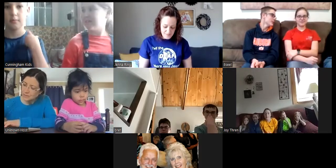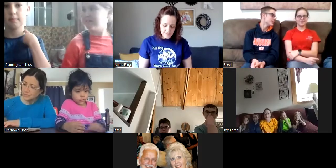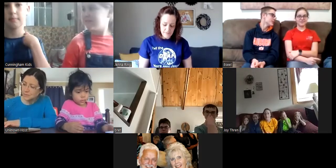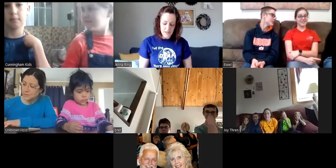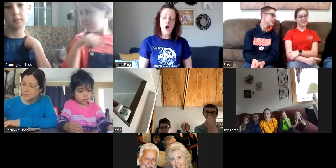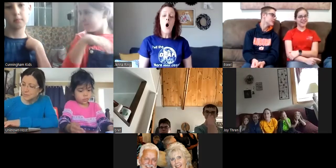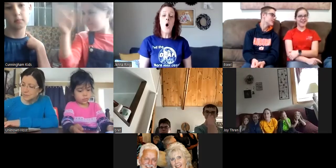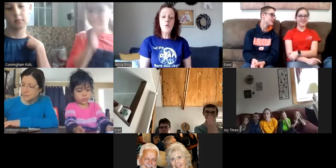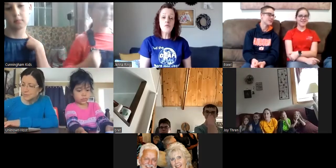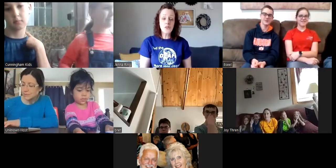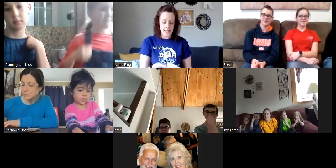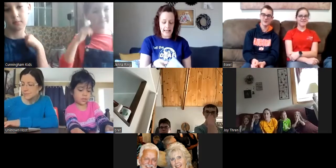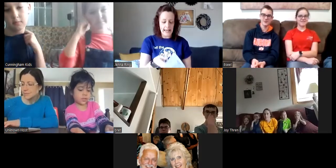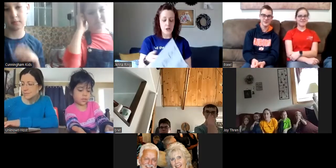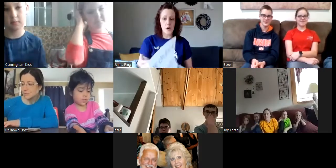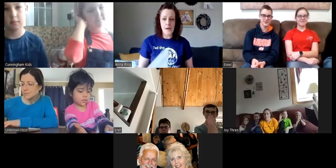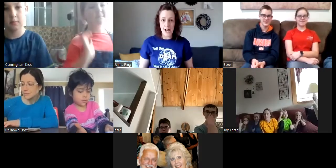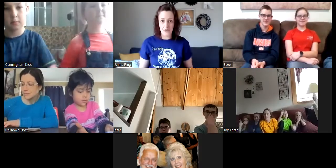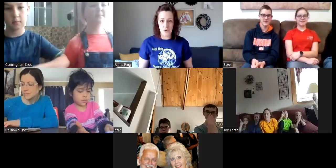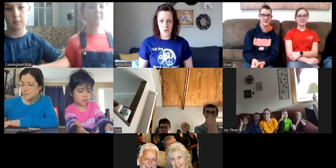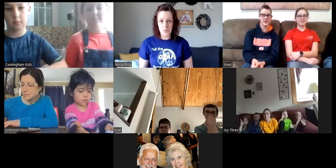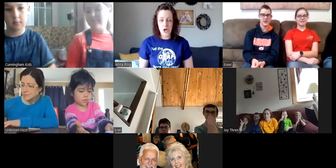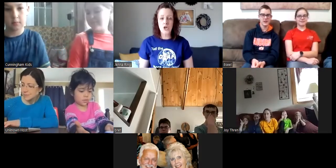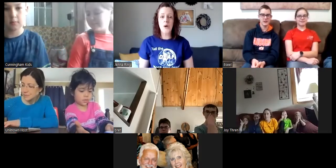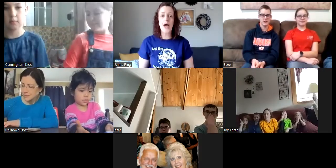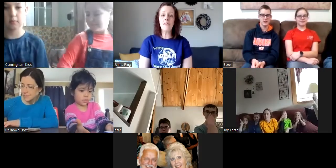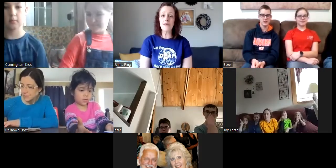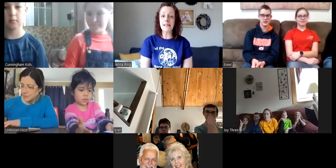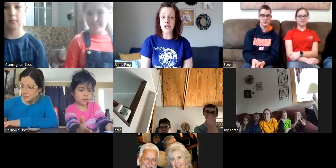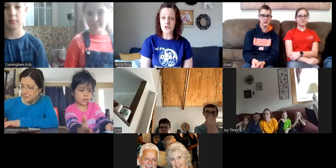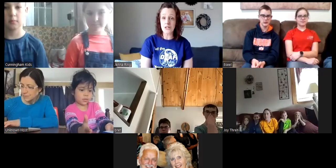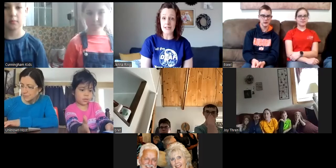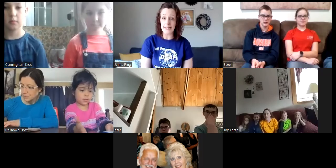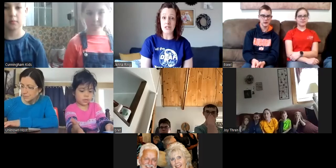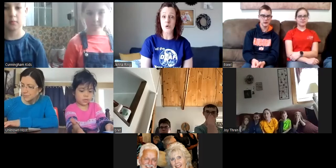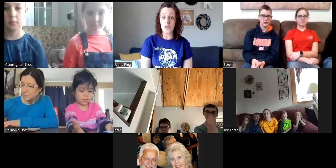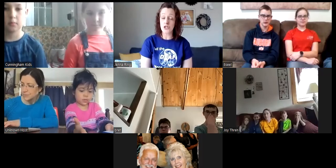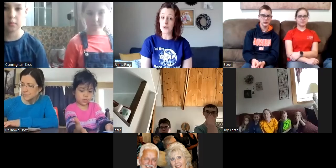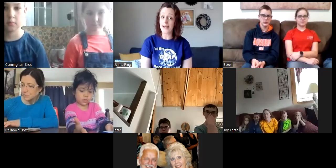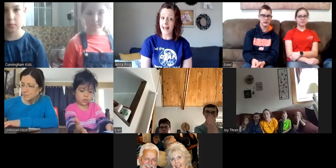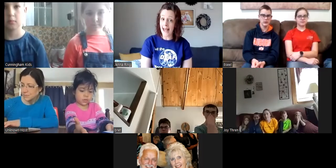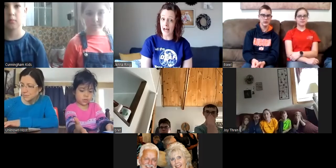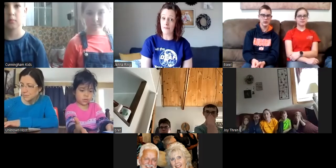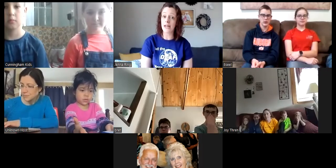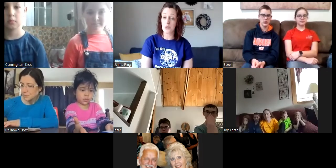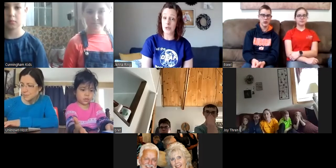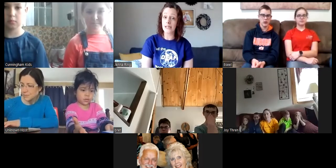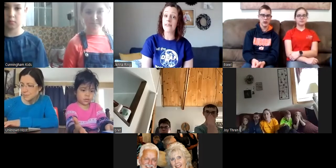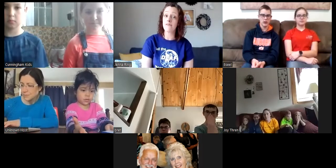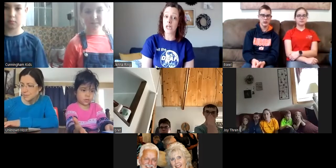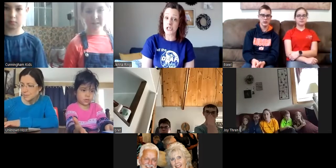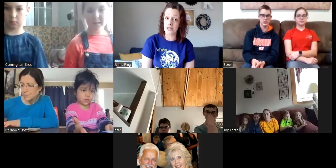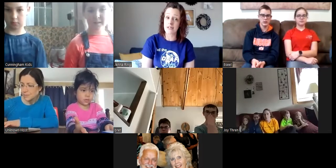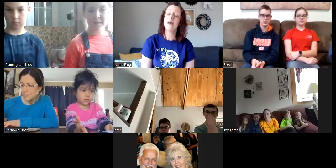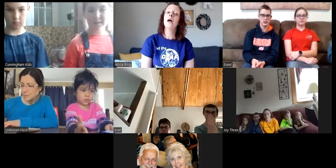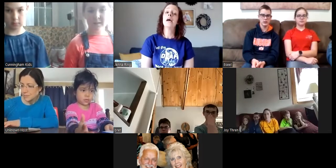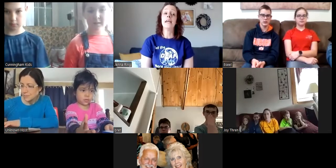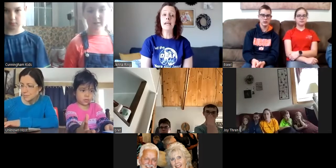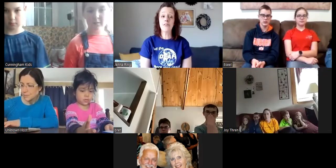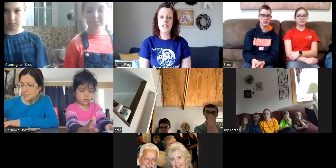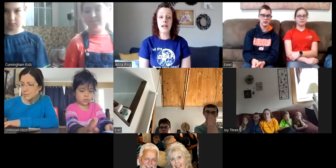right. Hopefully in your bathroom, you have electricity so that you can have a toilet that